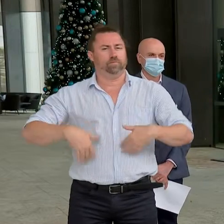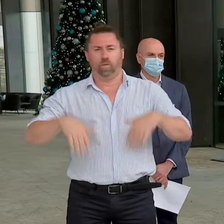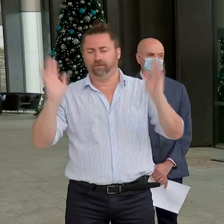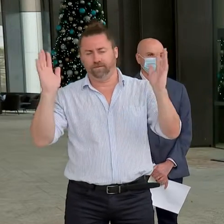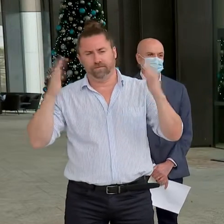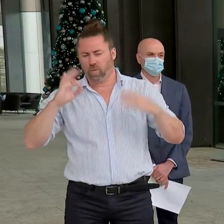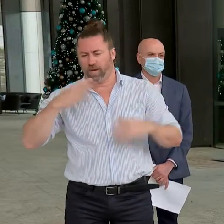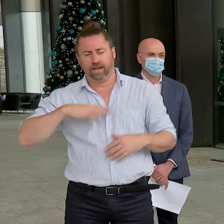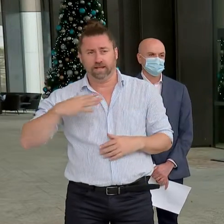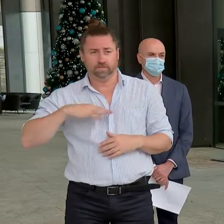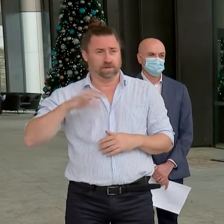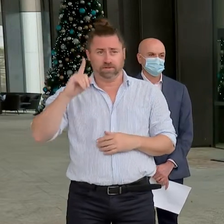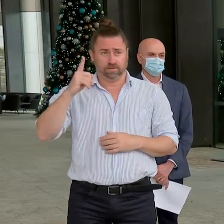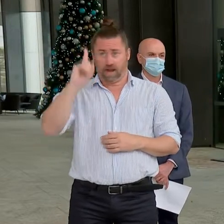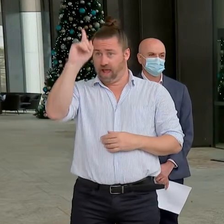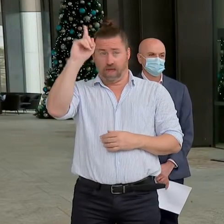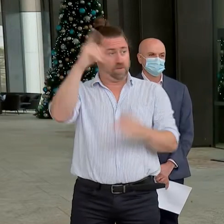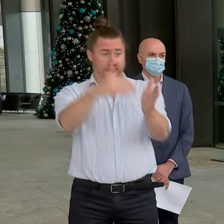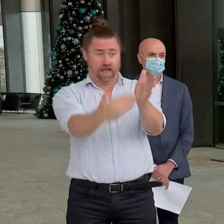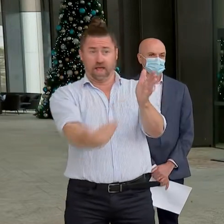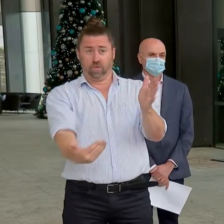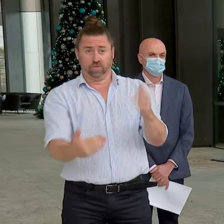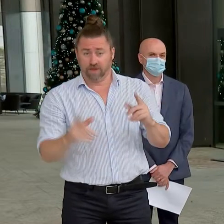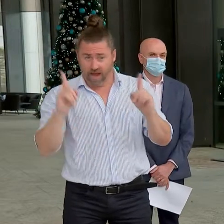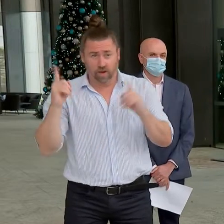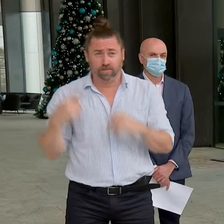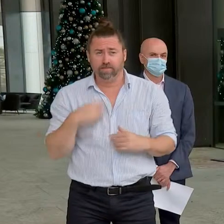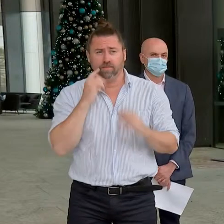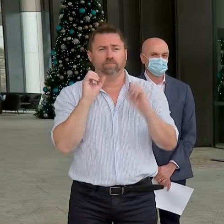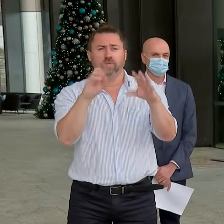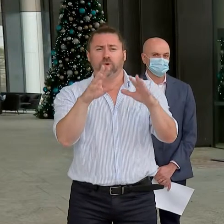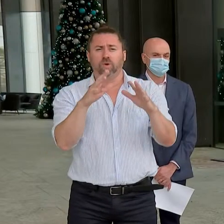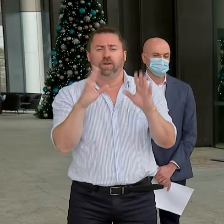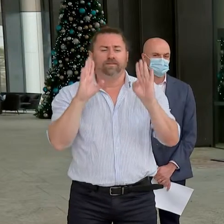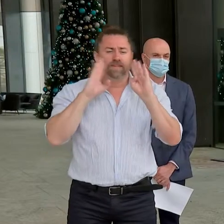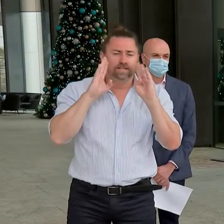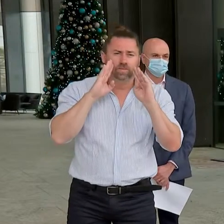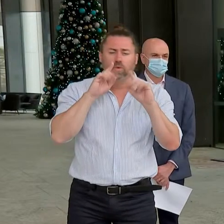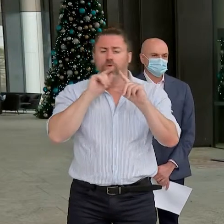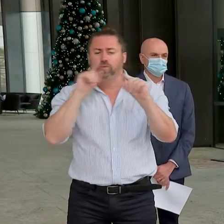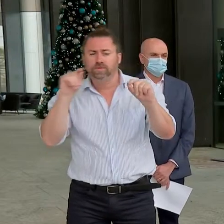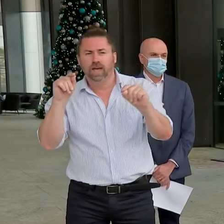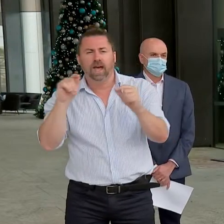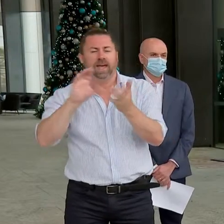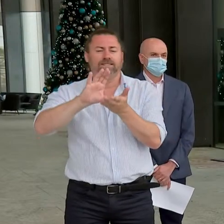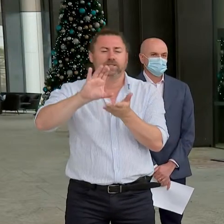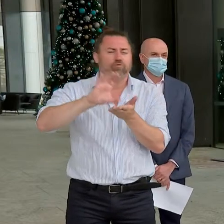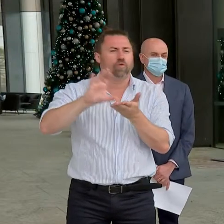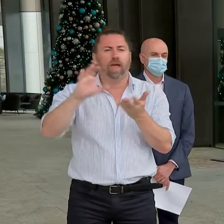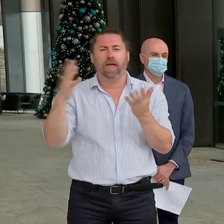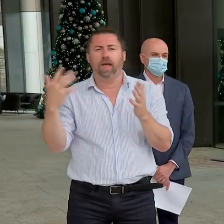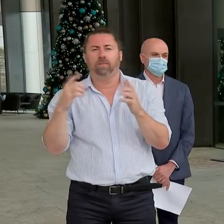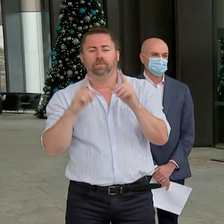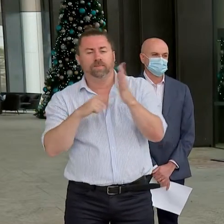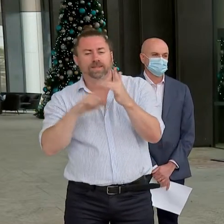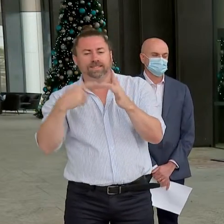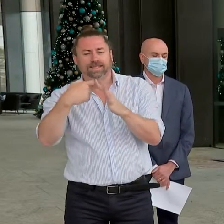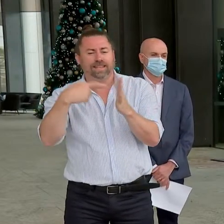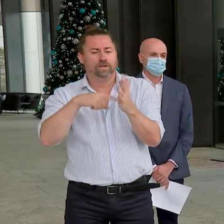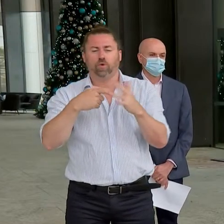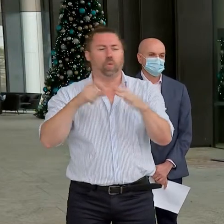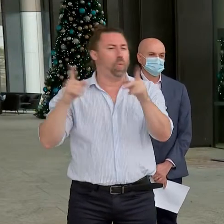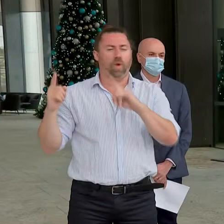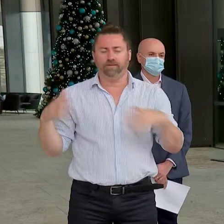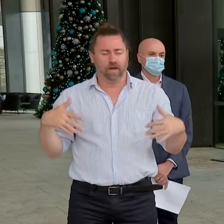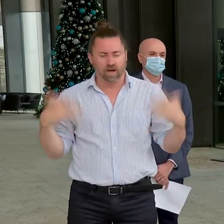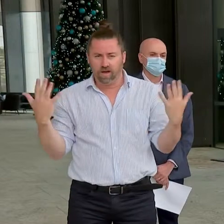from now, and we will be getting information out on social media, but also to all of our public and private clinics out there.